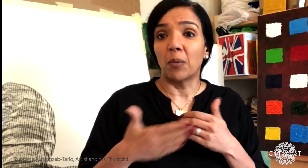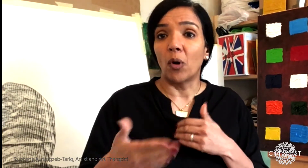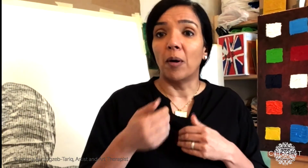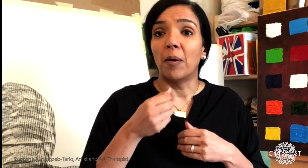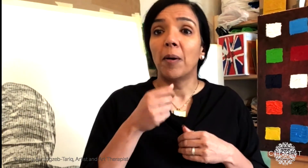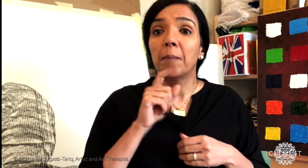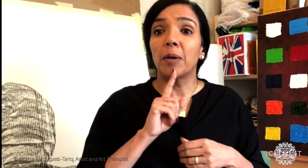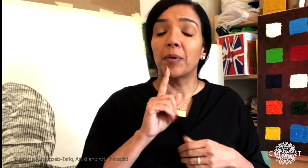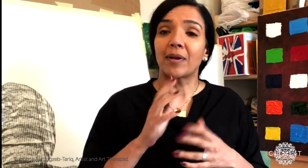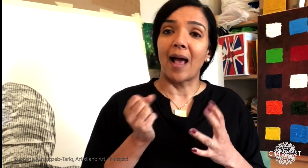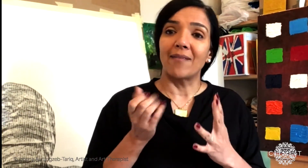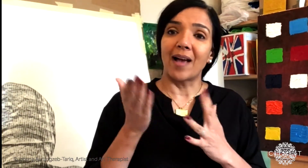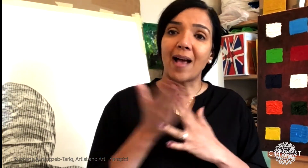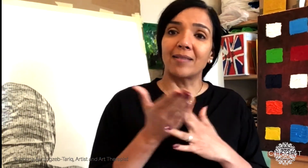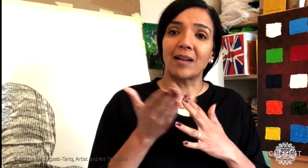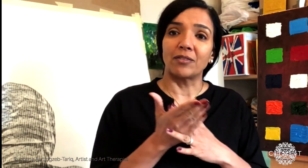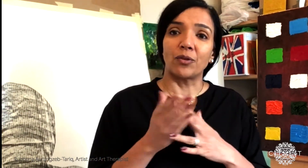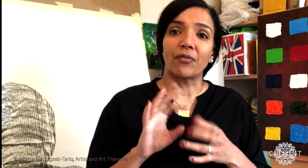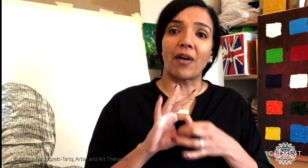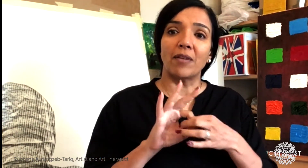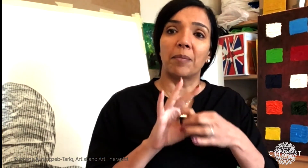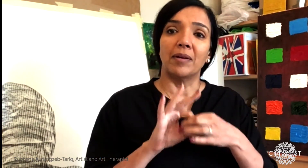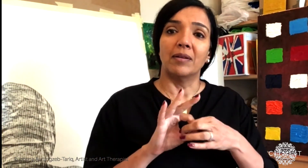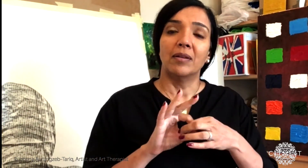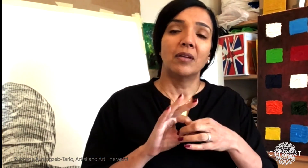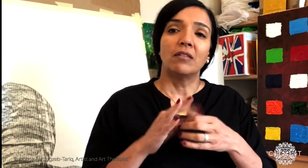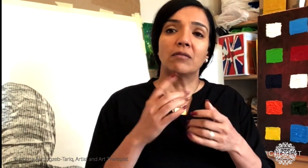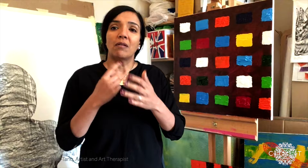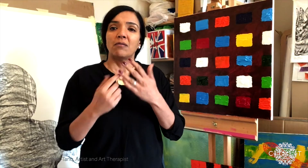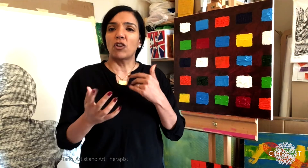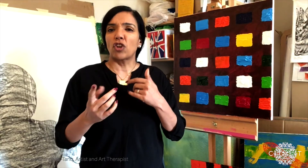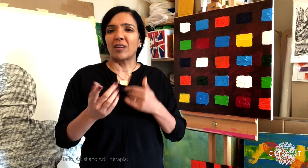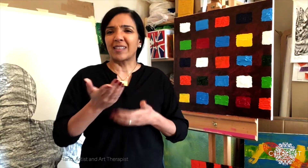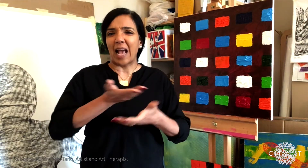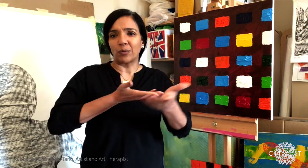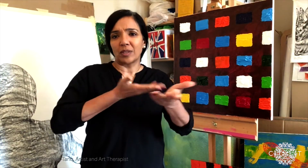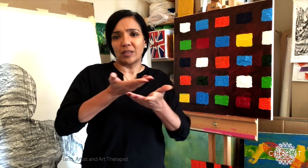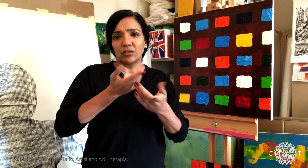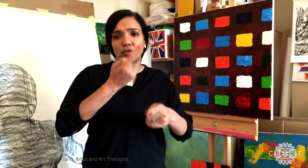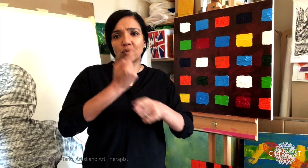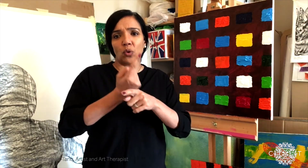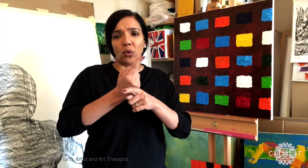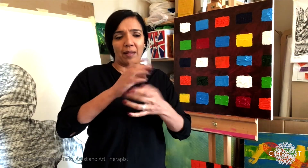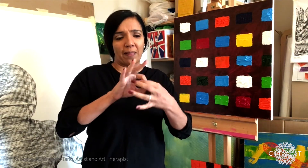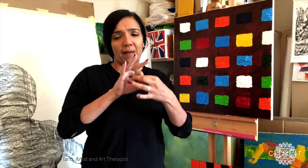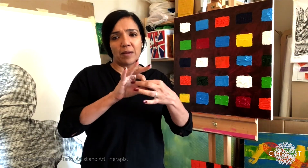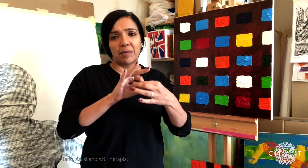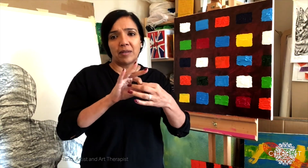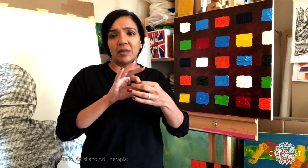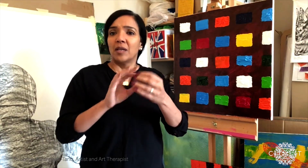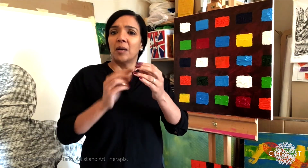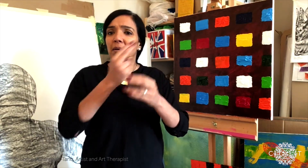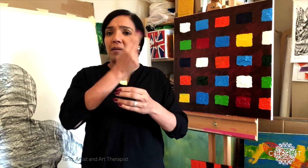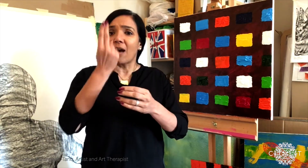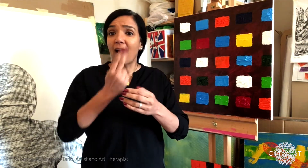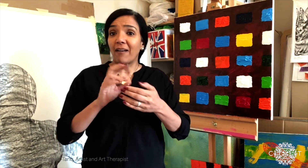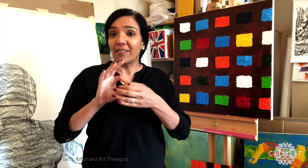more people to have access to therapy. Not just counselling, talking therapy, but art